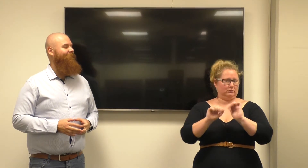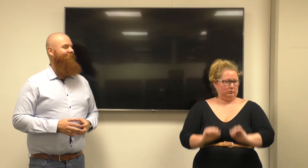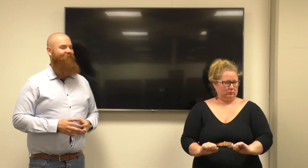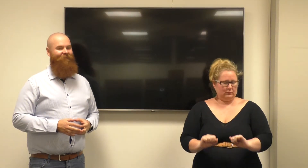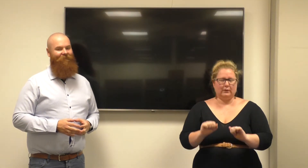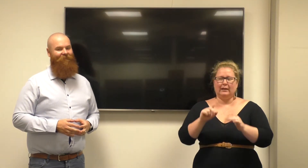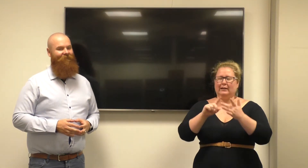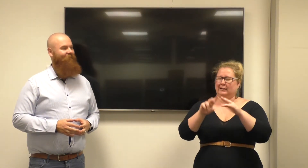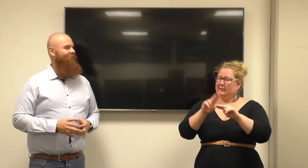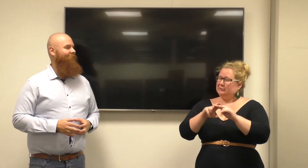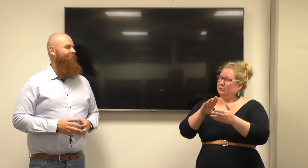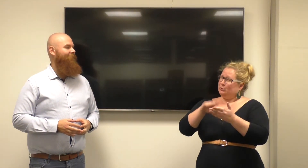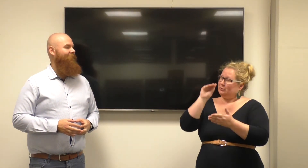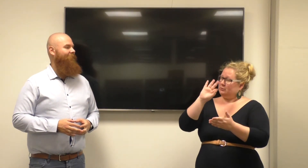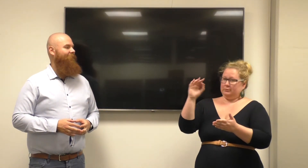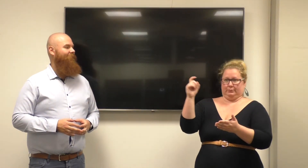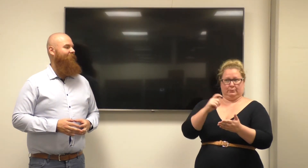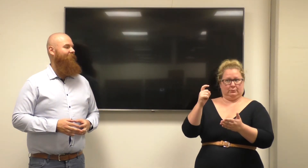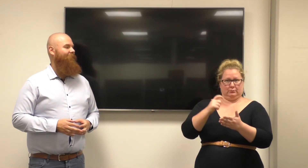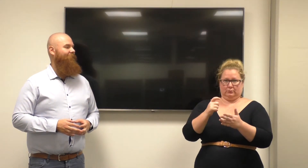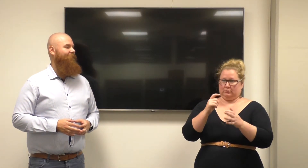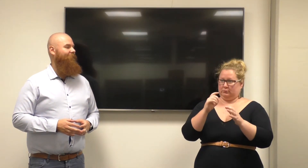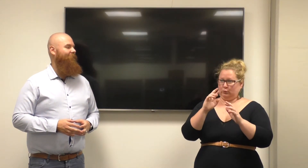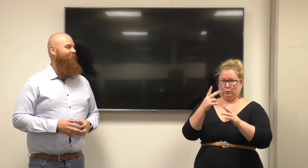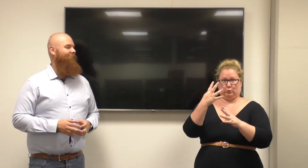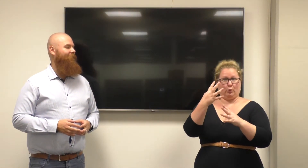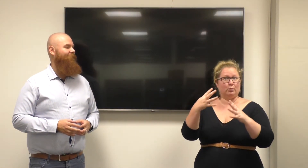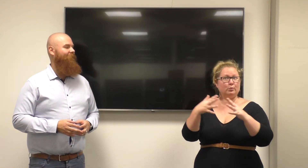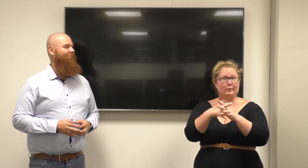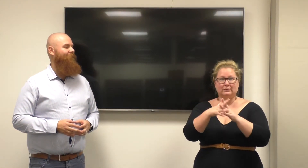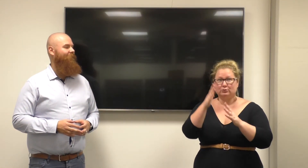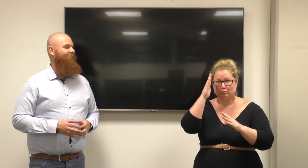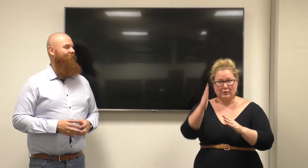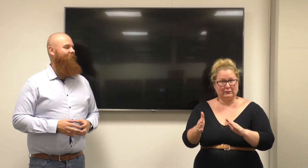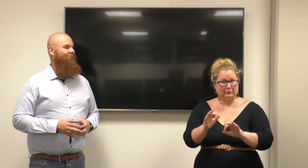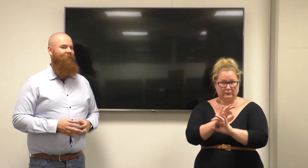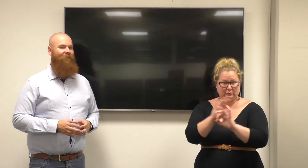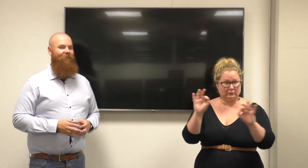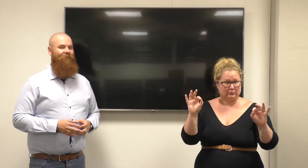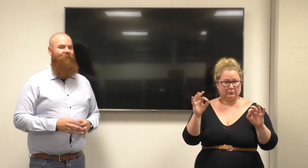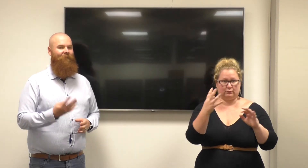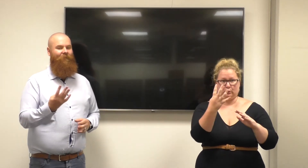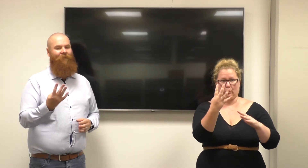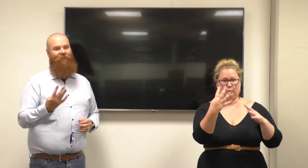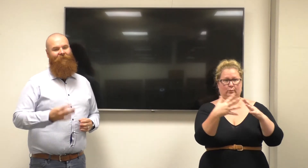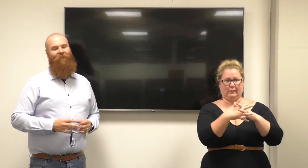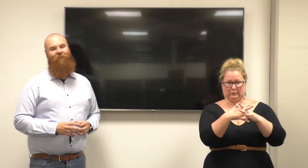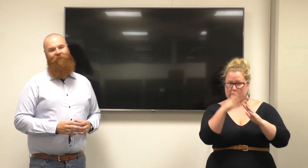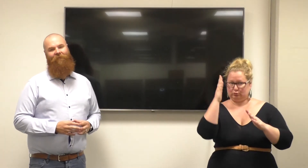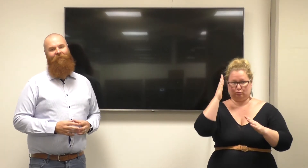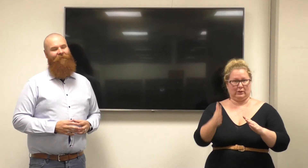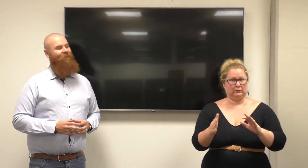Melbourne Polytechnic has a policy. If a student does not come for 4 weeks straight,